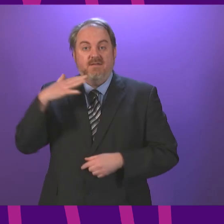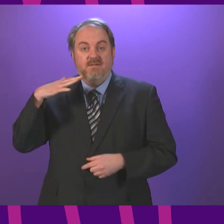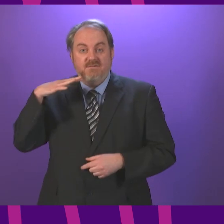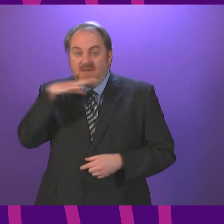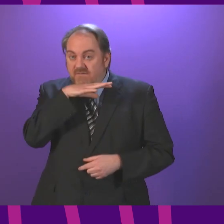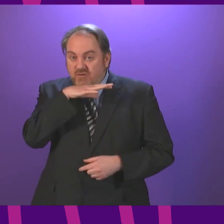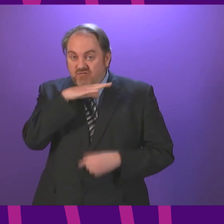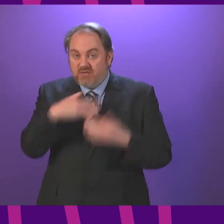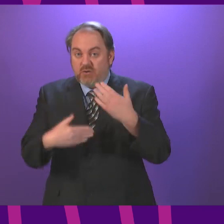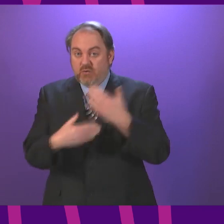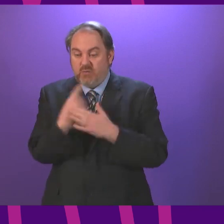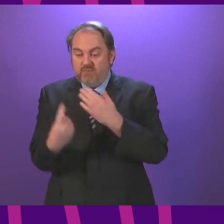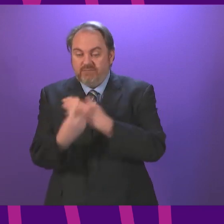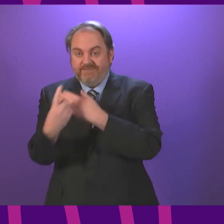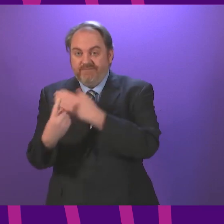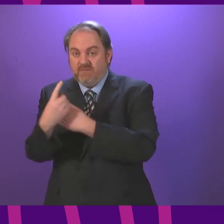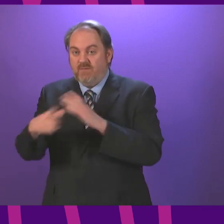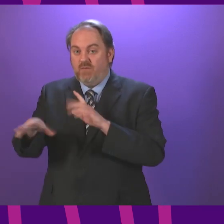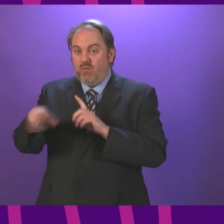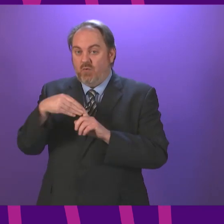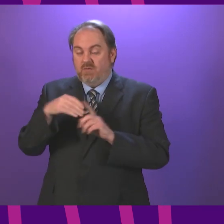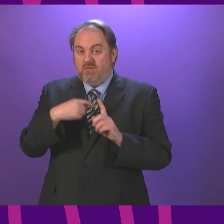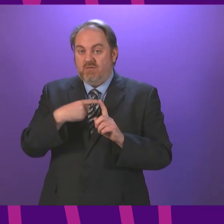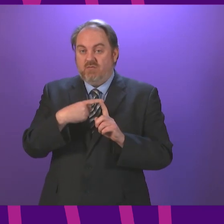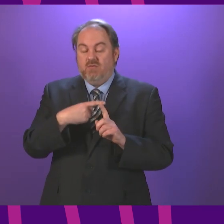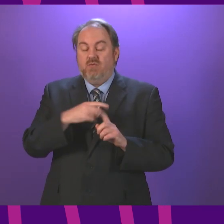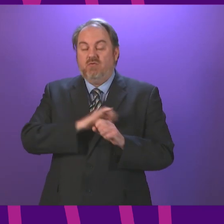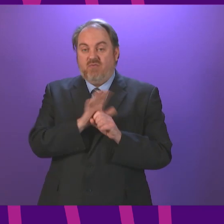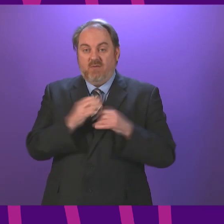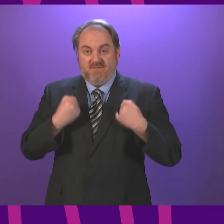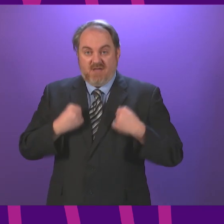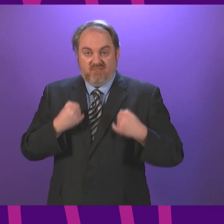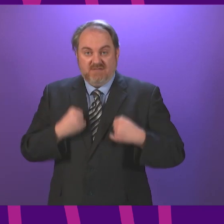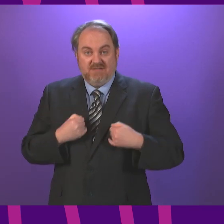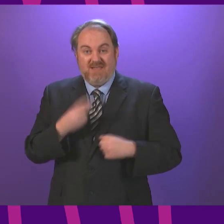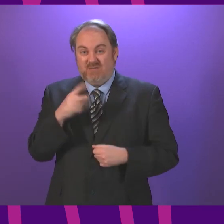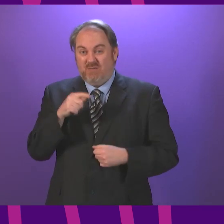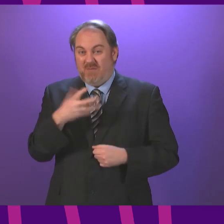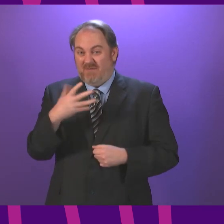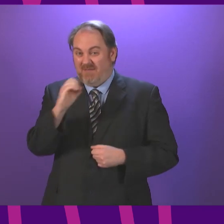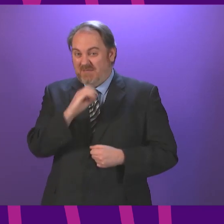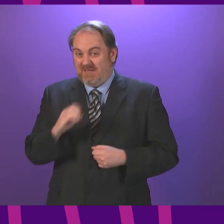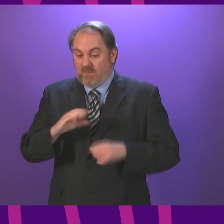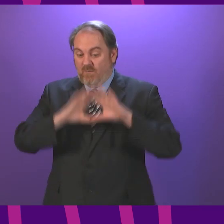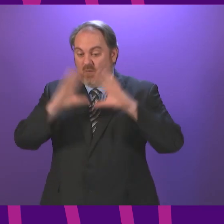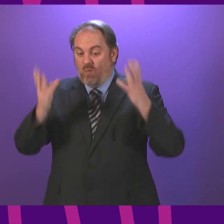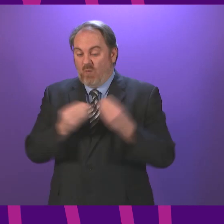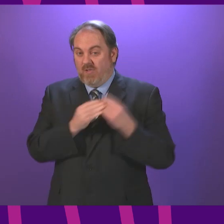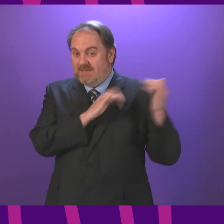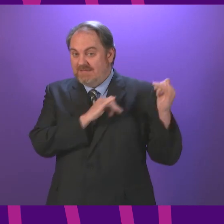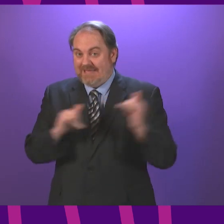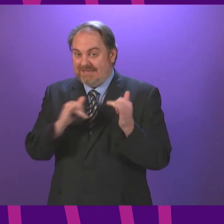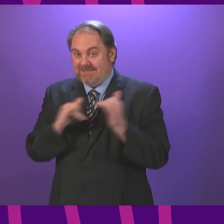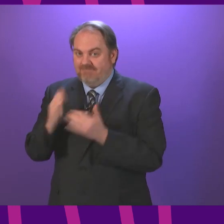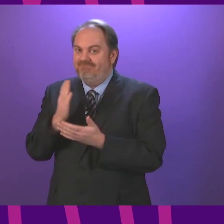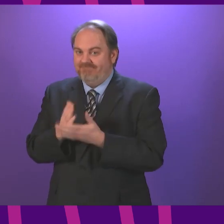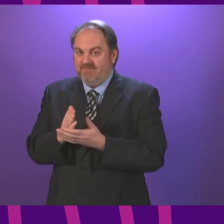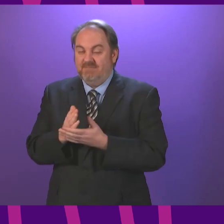new cases were reported yesterday. That is 2.5% of all tests carried out, and the total number of confirmed cases is now